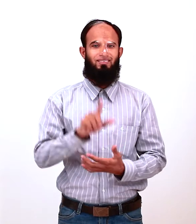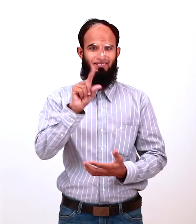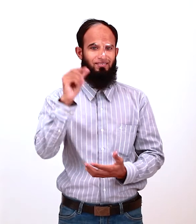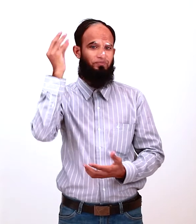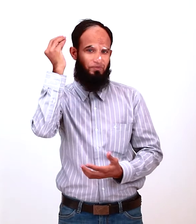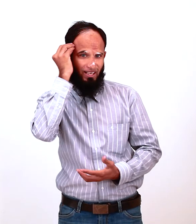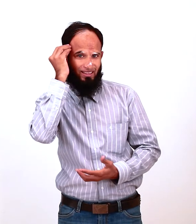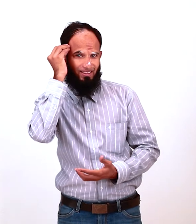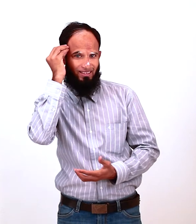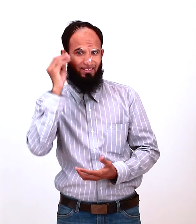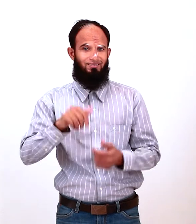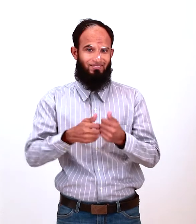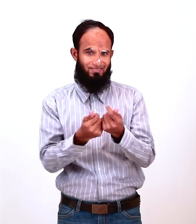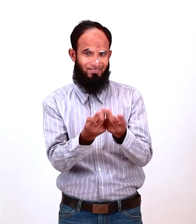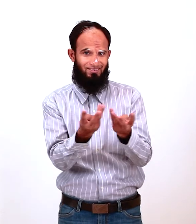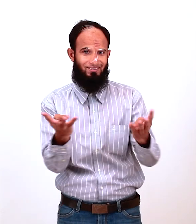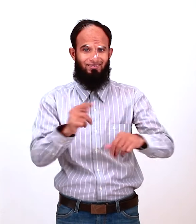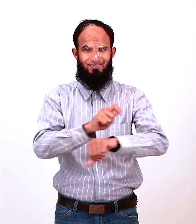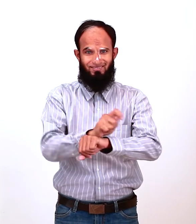Knowing how many seconds are in a minute,